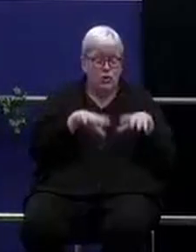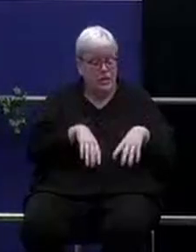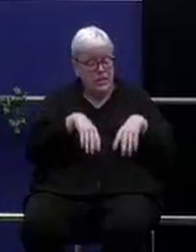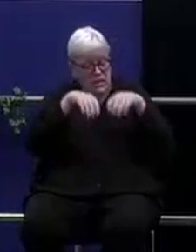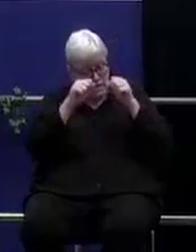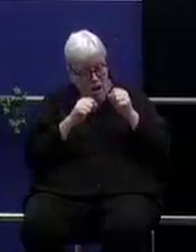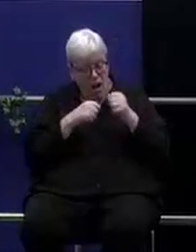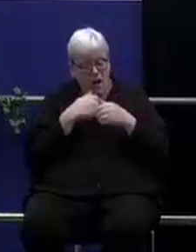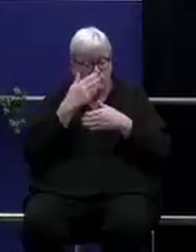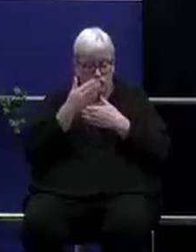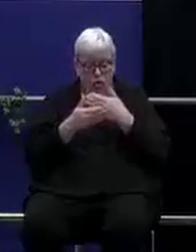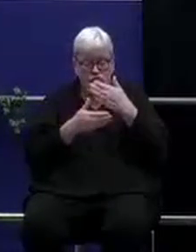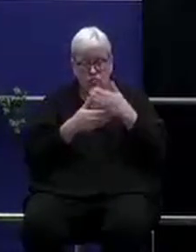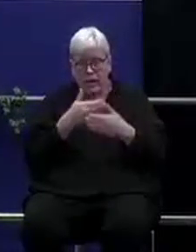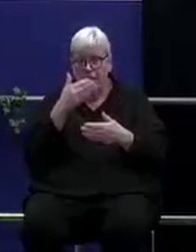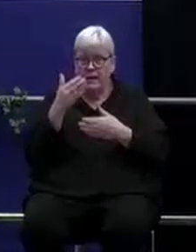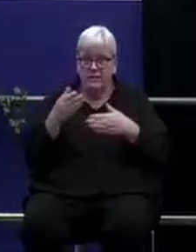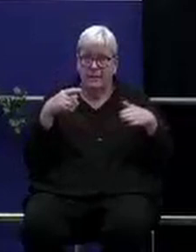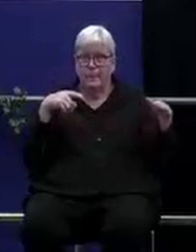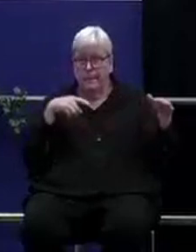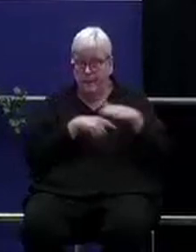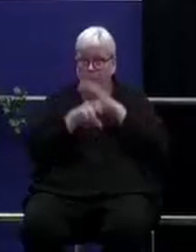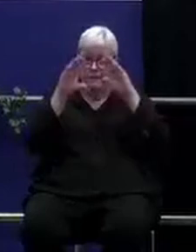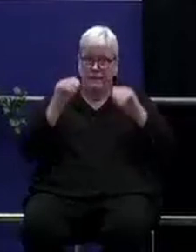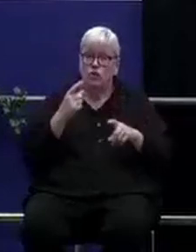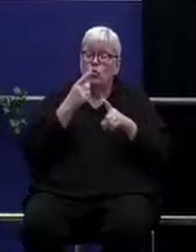possible and you get out as quick at the end.